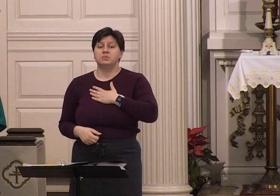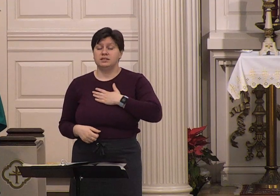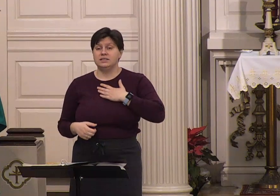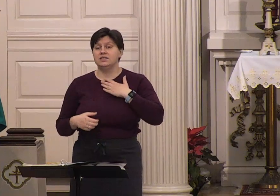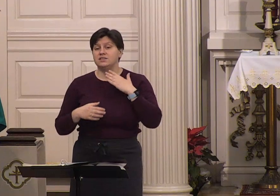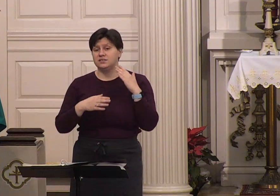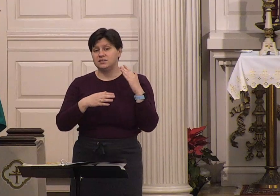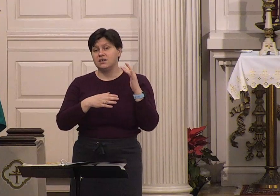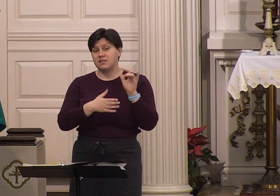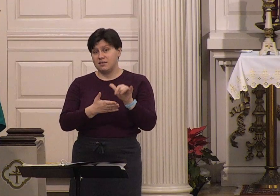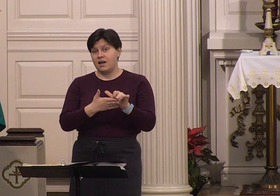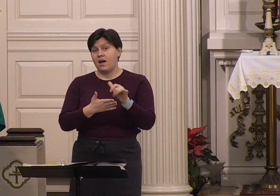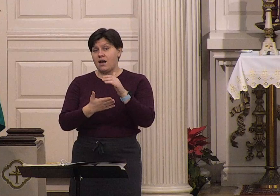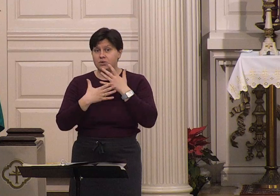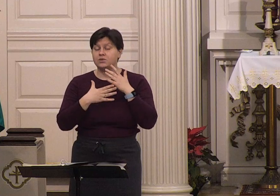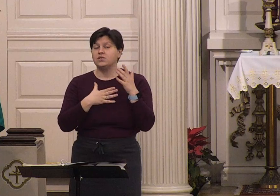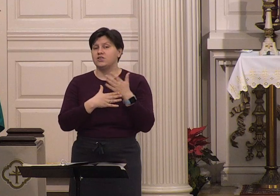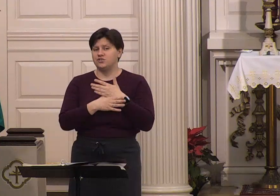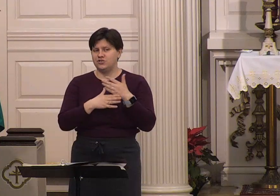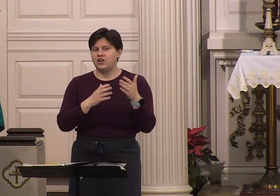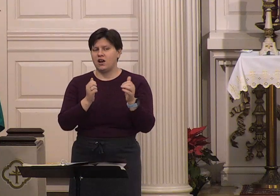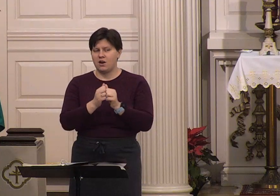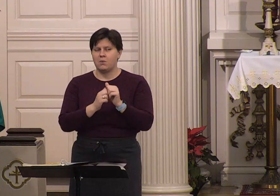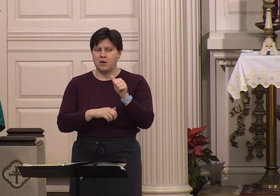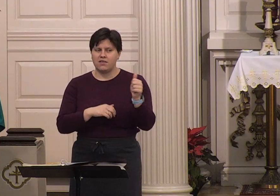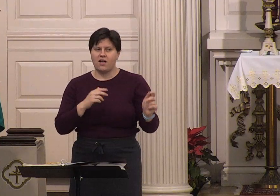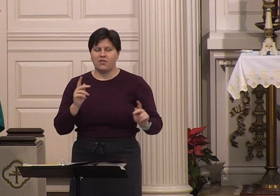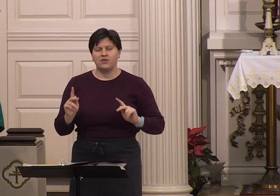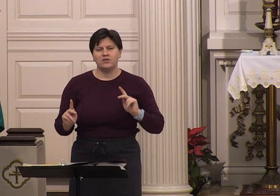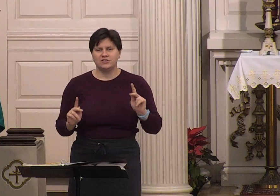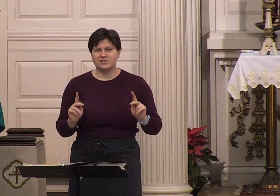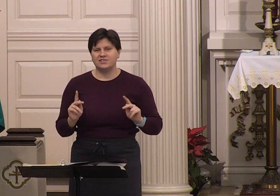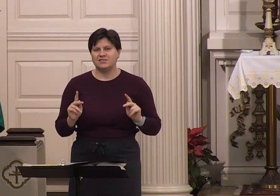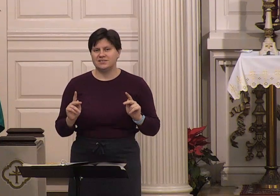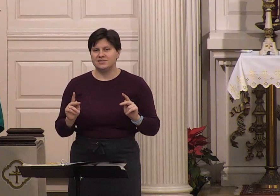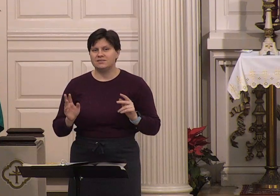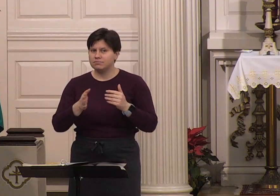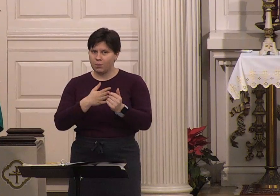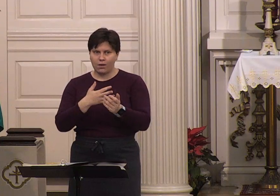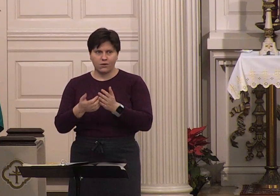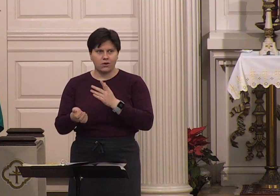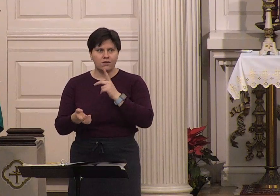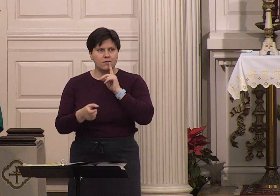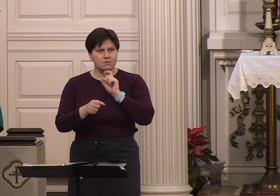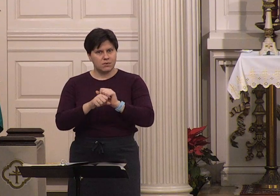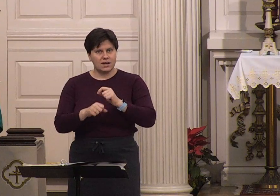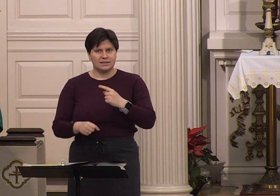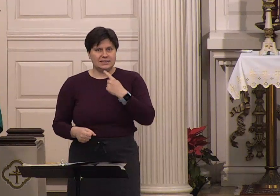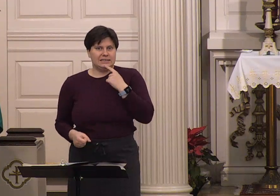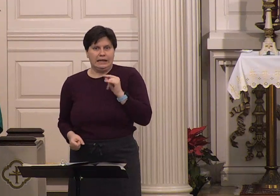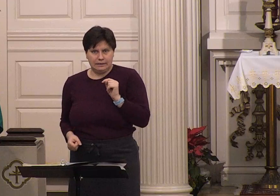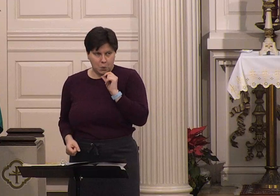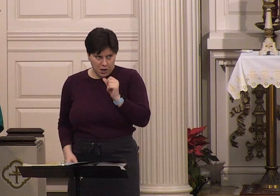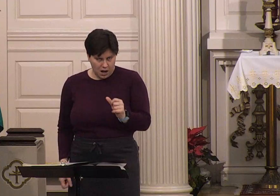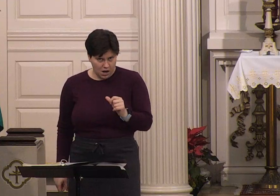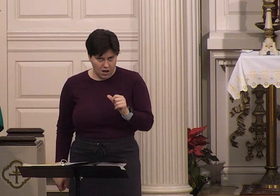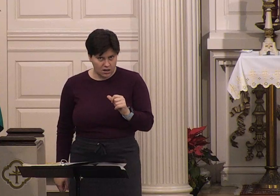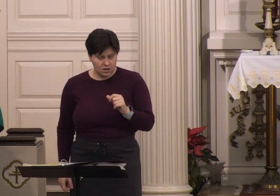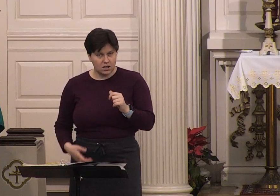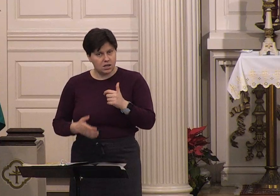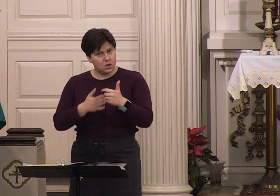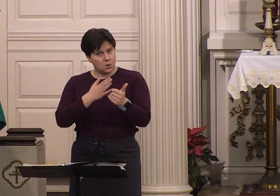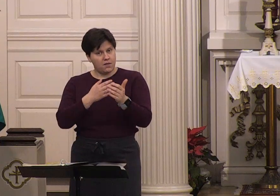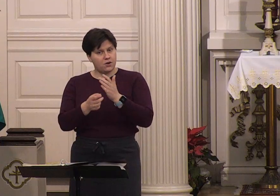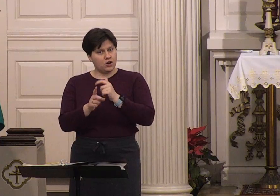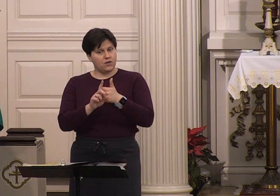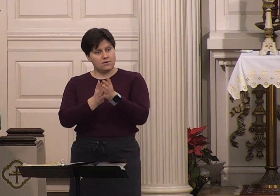news with others who, whether they say so or not, whether they are nice to you